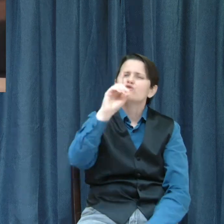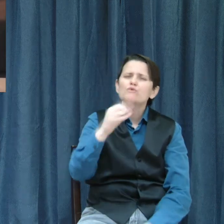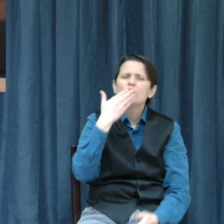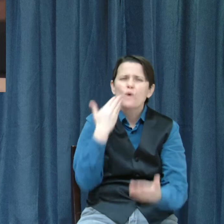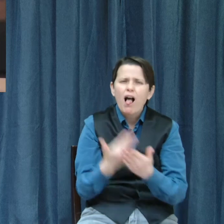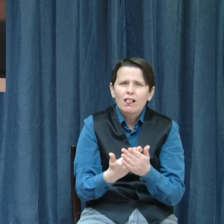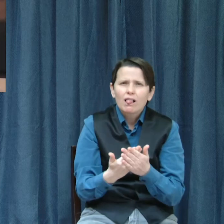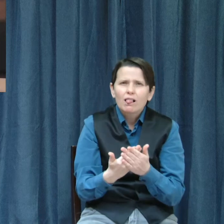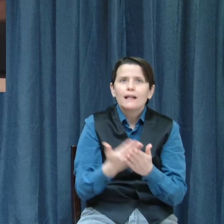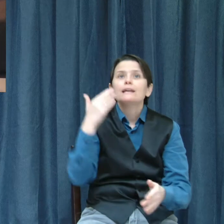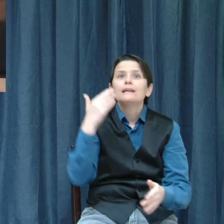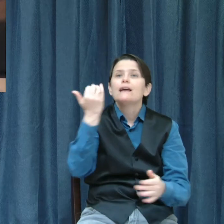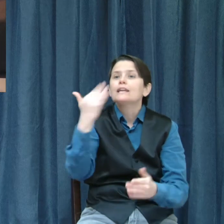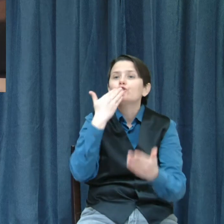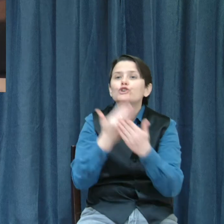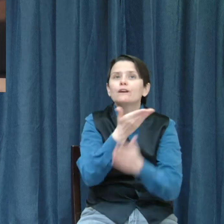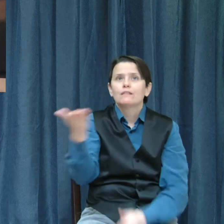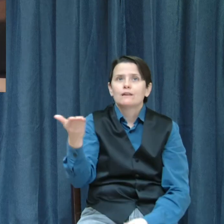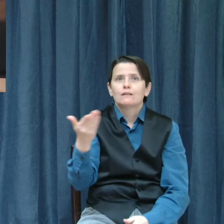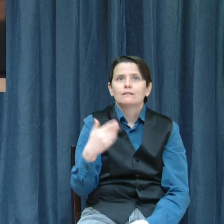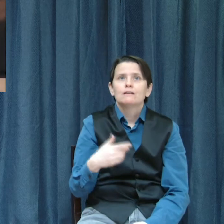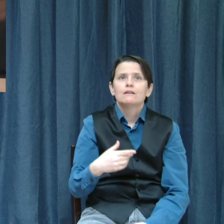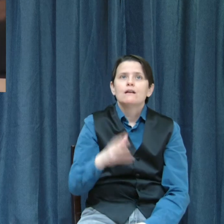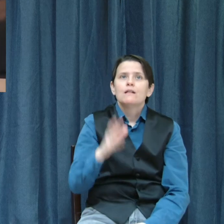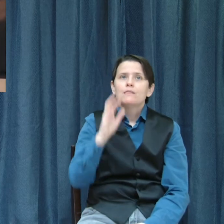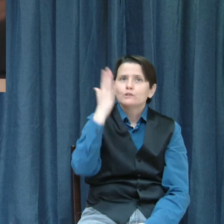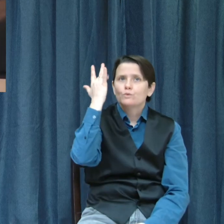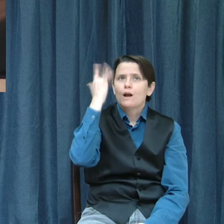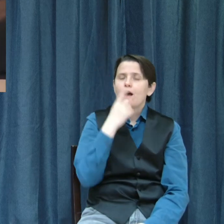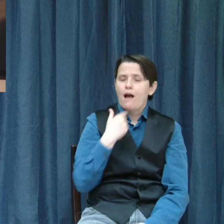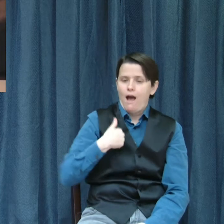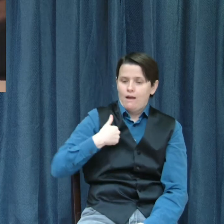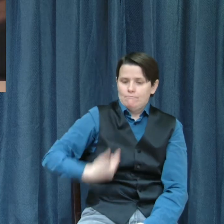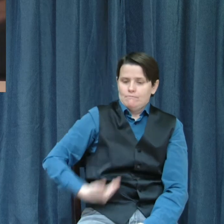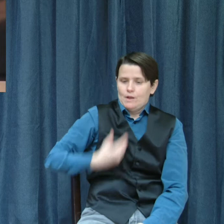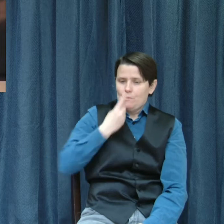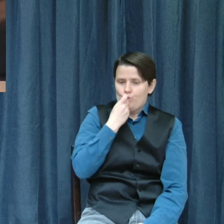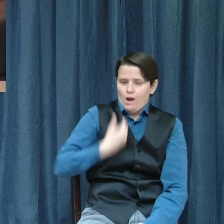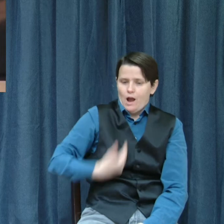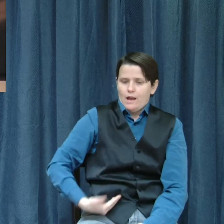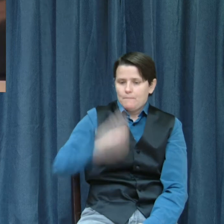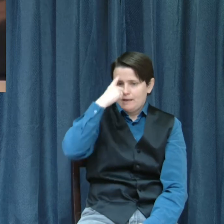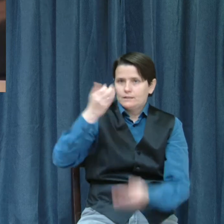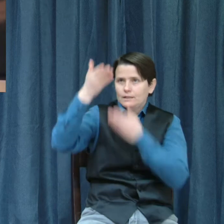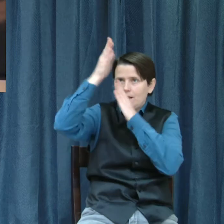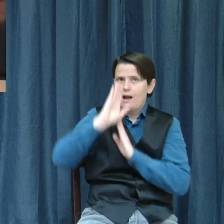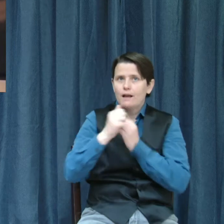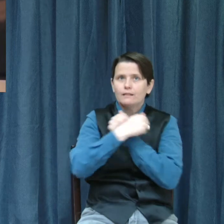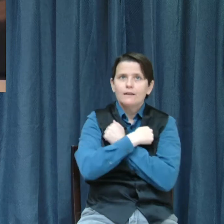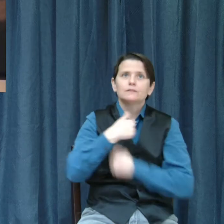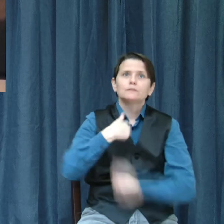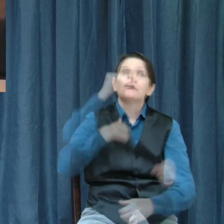it. That's why I am who I am. Yes, because God loves me and I'm amazed at